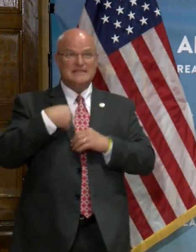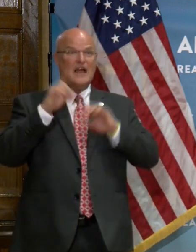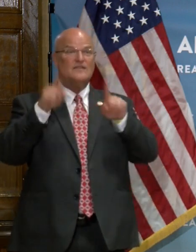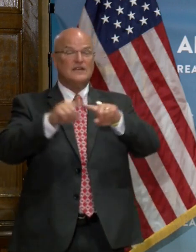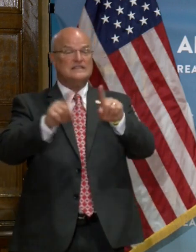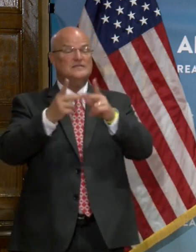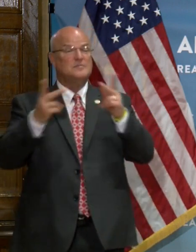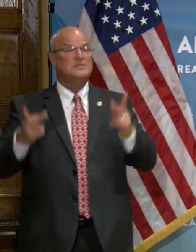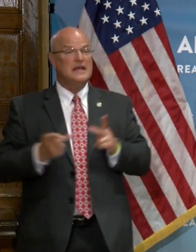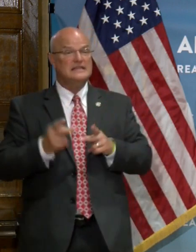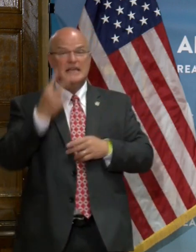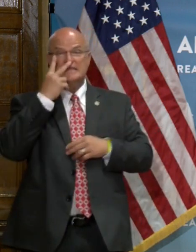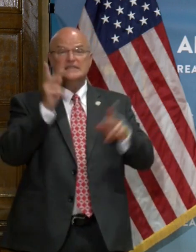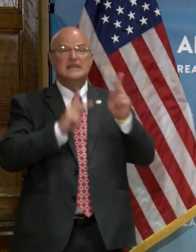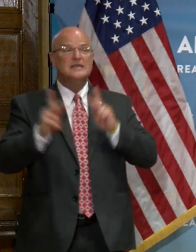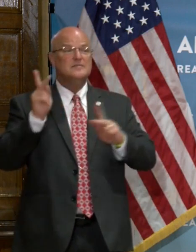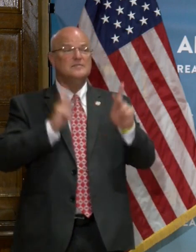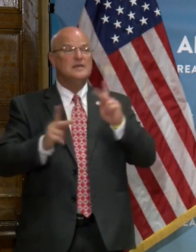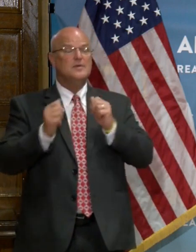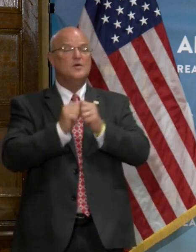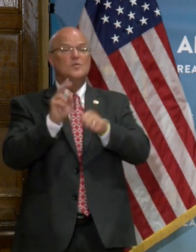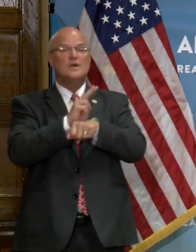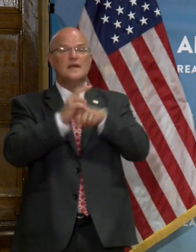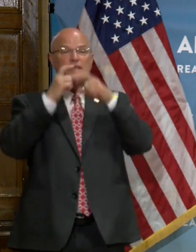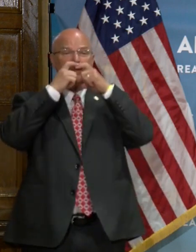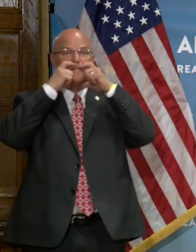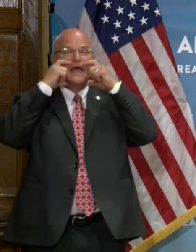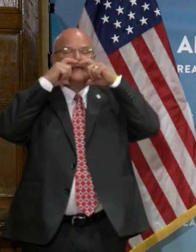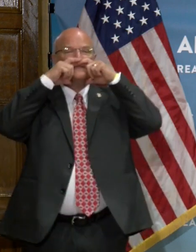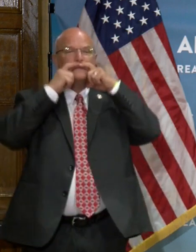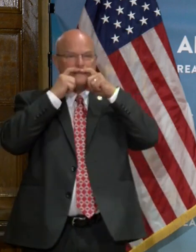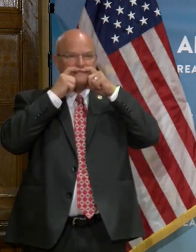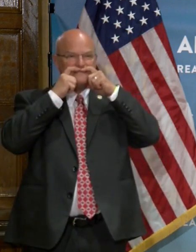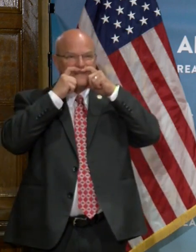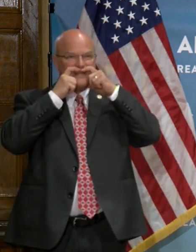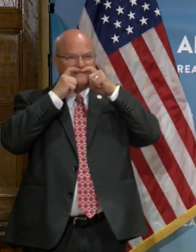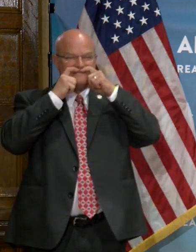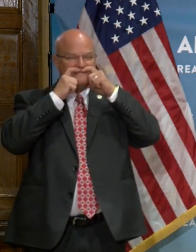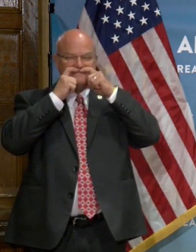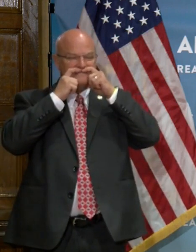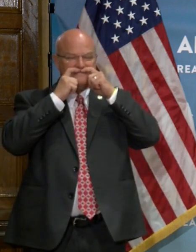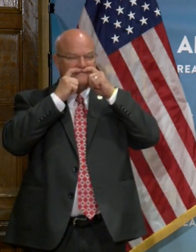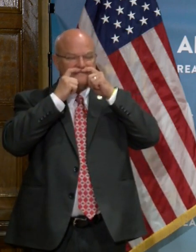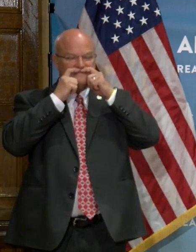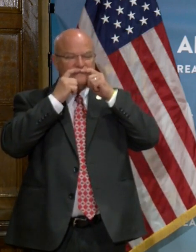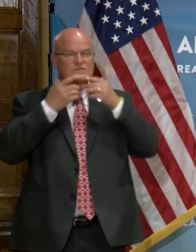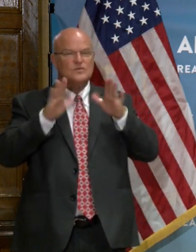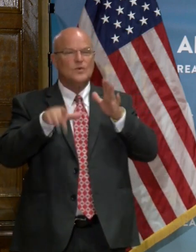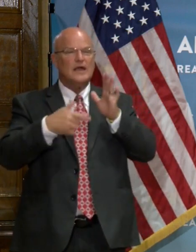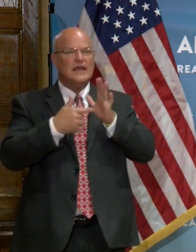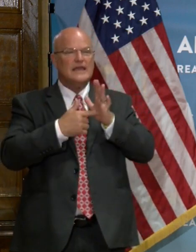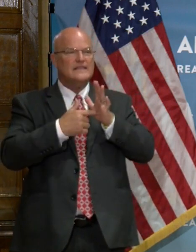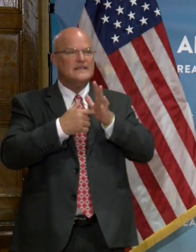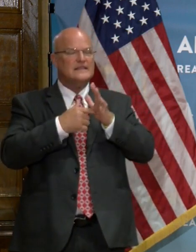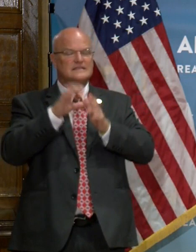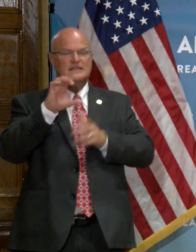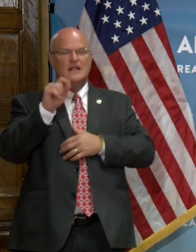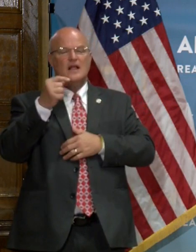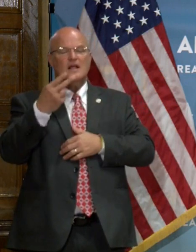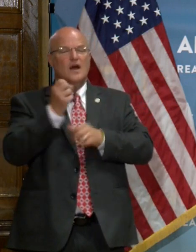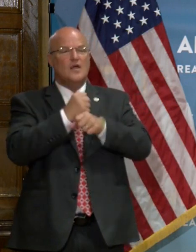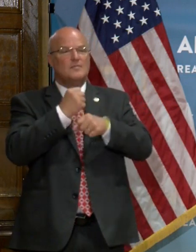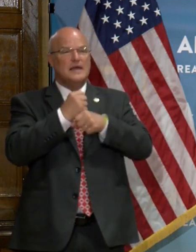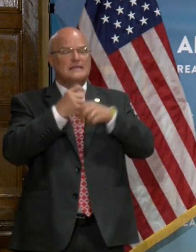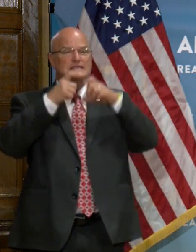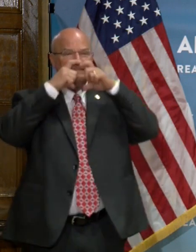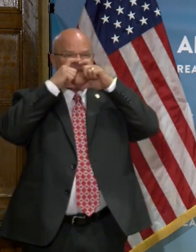to various places and seen people wearing that mask below the nose. And the way that these cloth masks work is